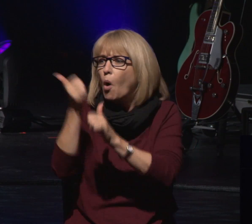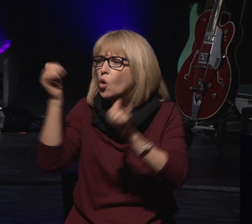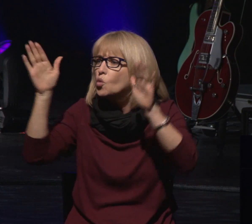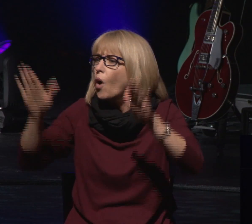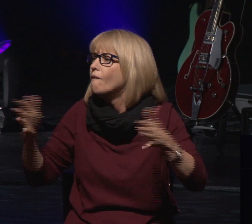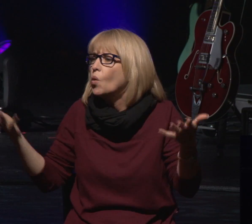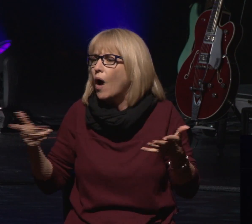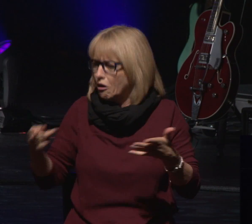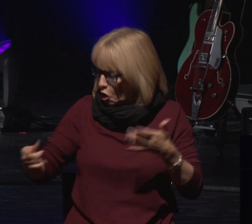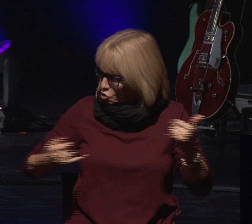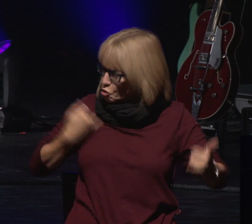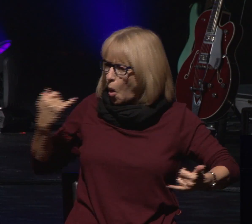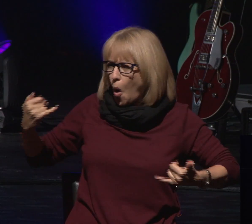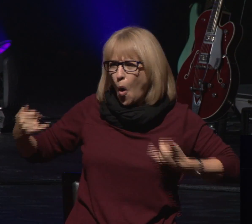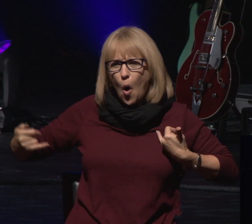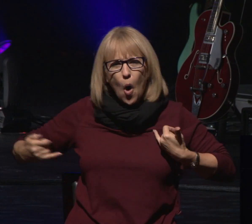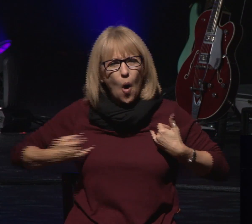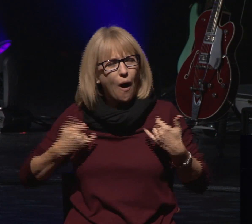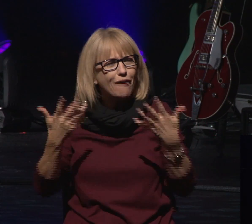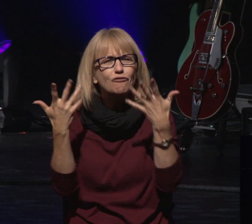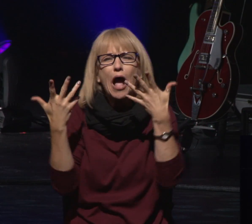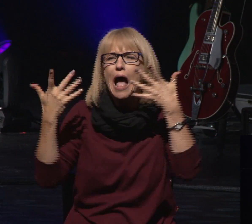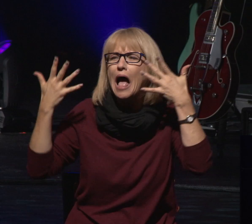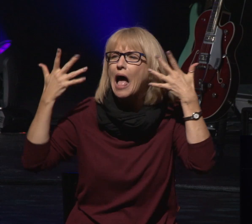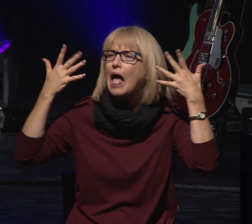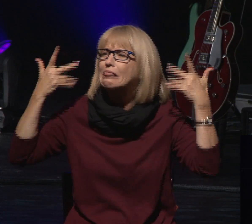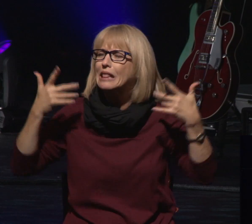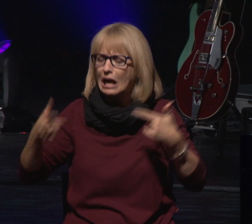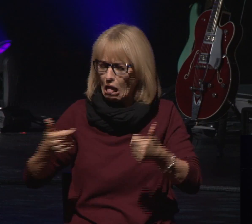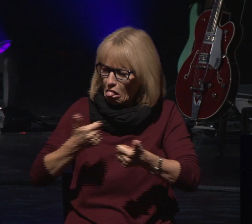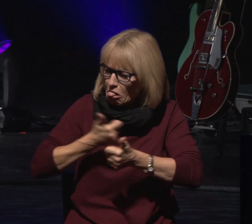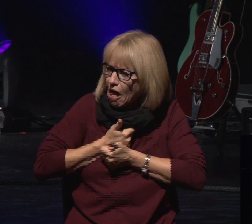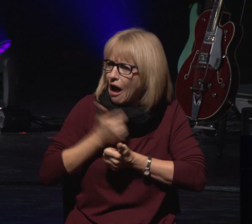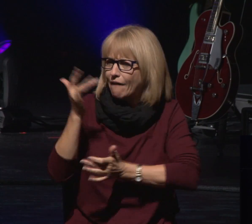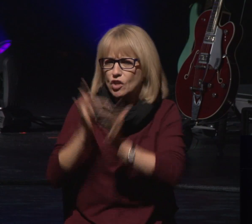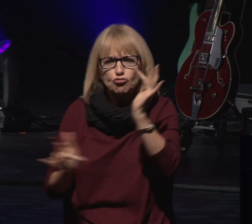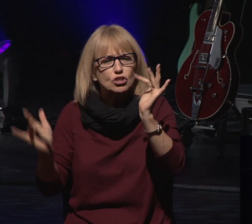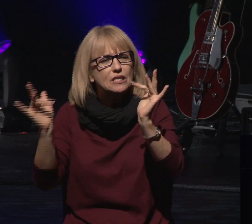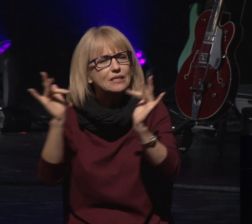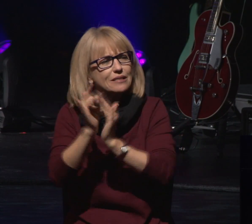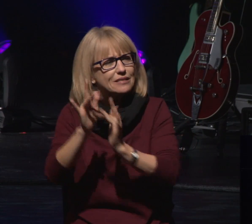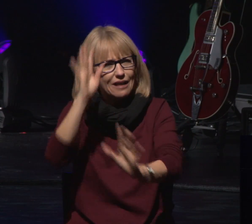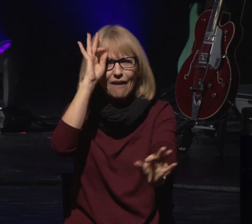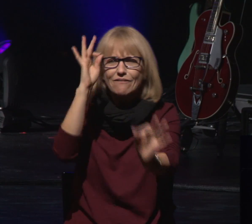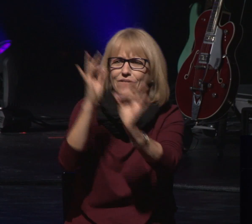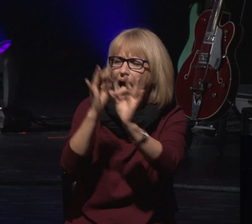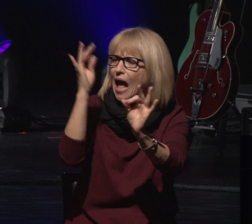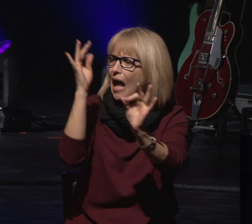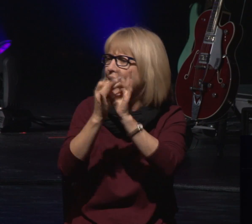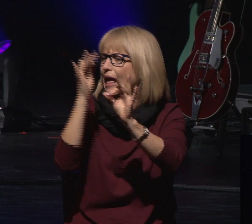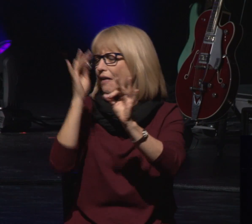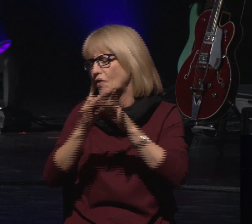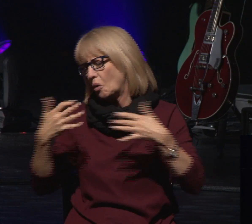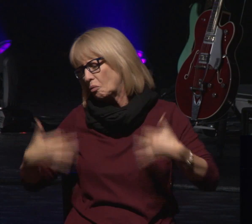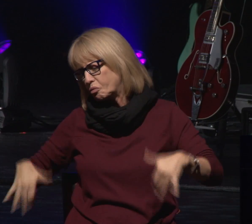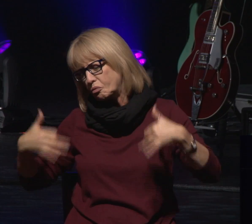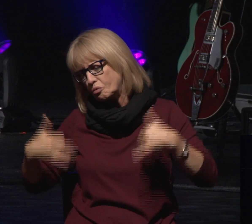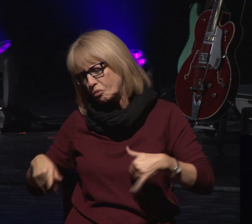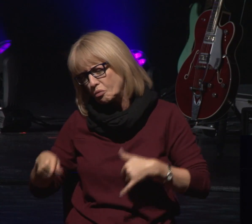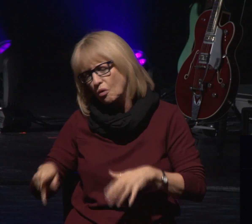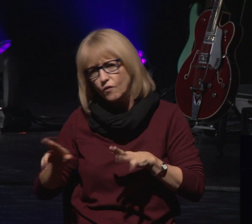were joyful. They loved Jesus, and they were faithful. So what will be the summary of your